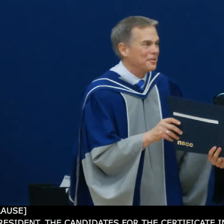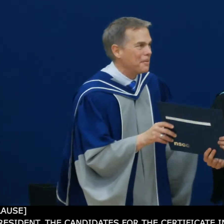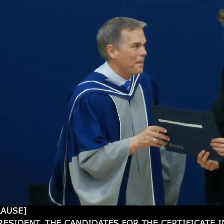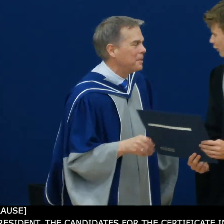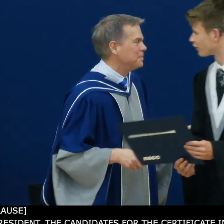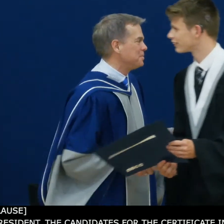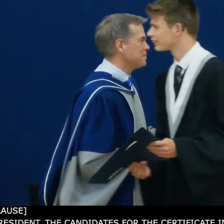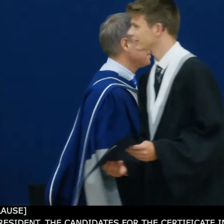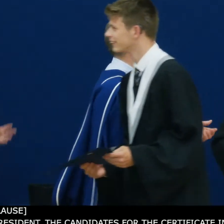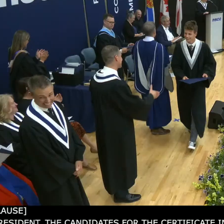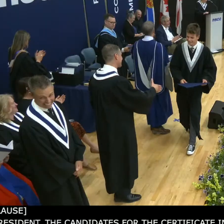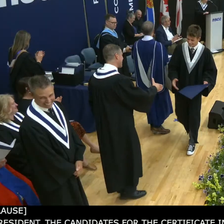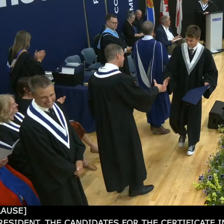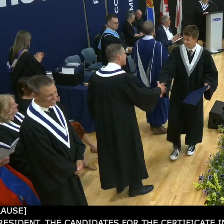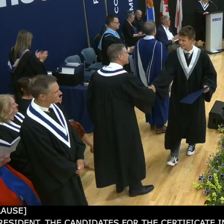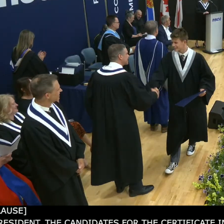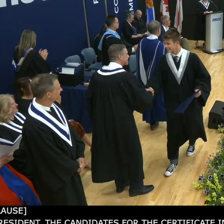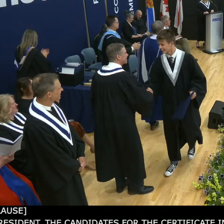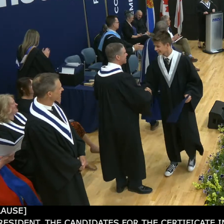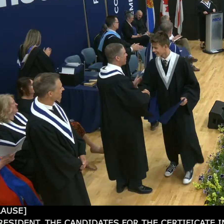Summer Gosson.